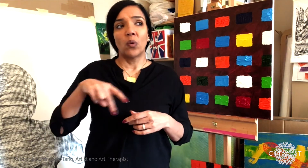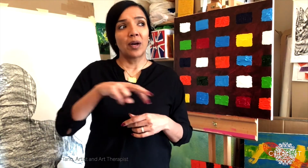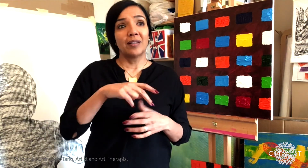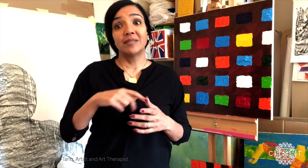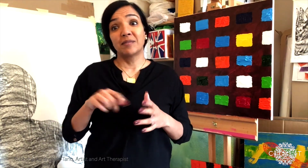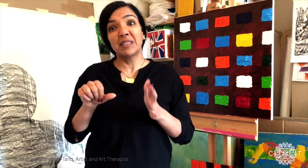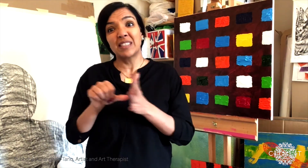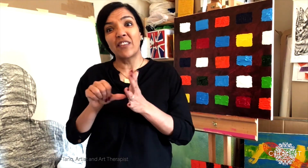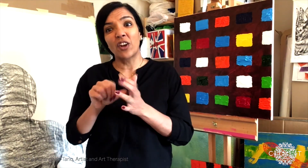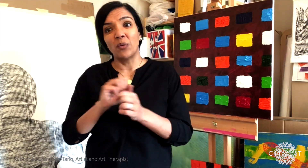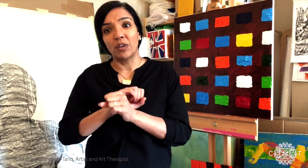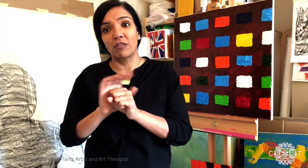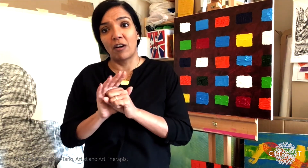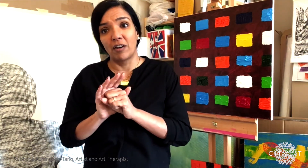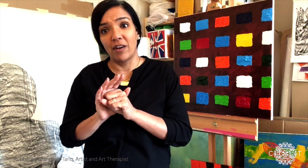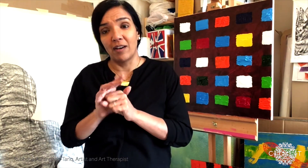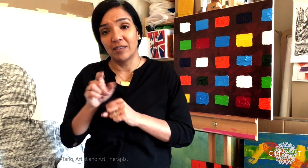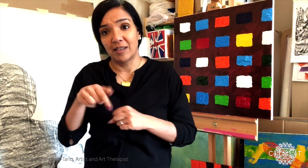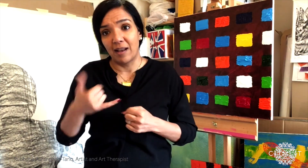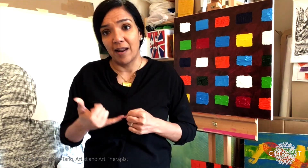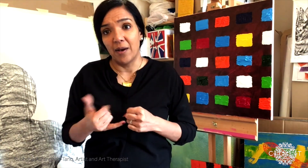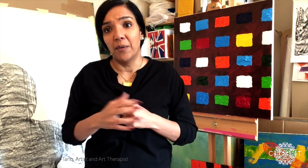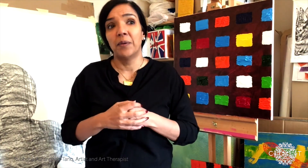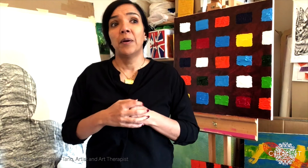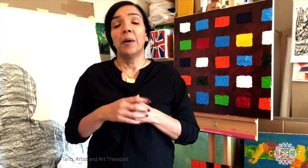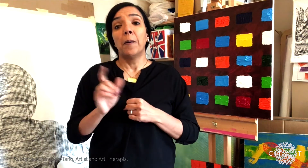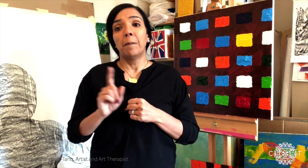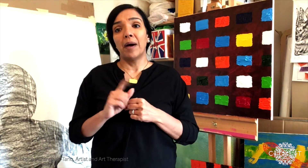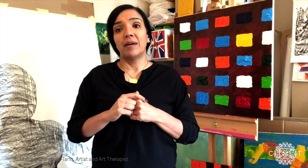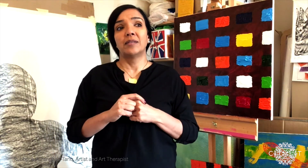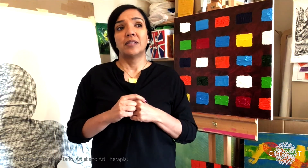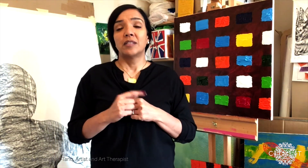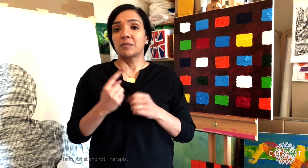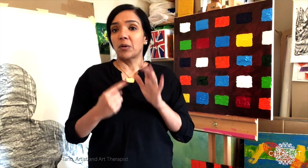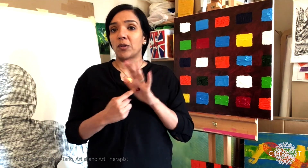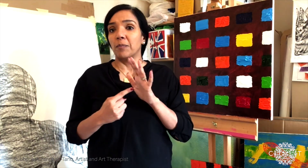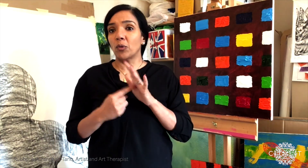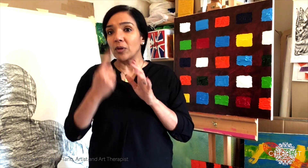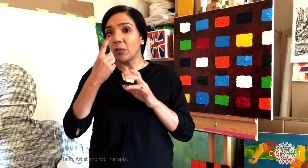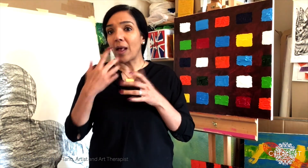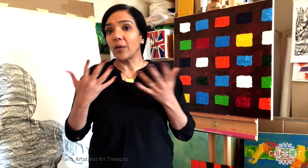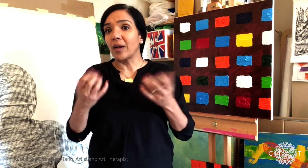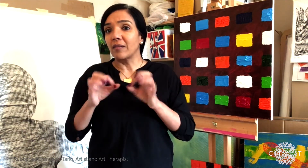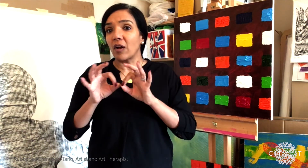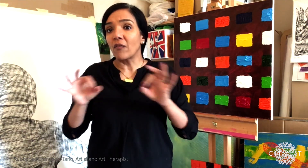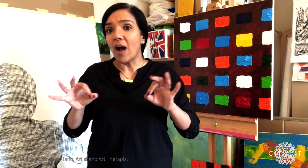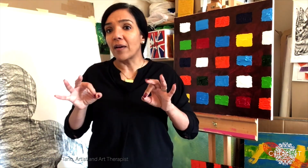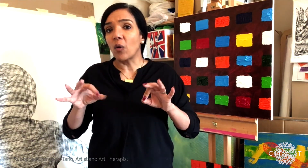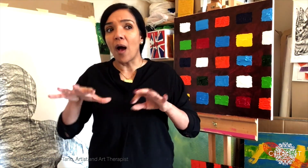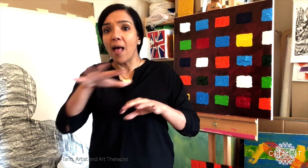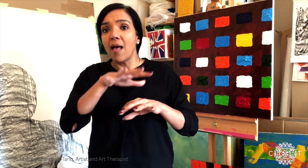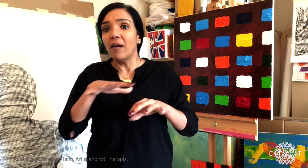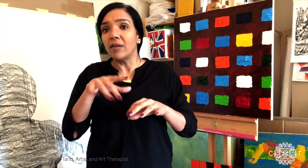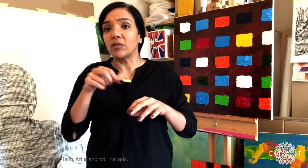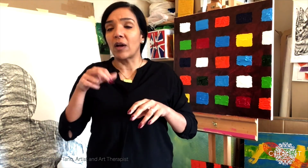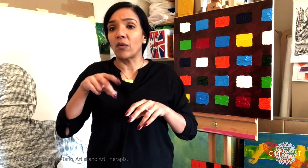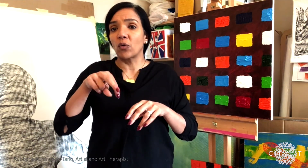walking. But difficult with coronavirus right now. But most important where you can find a quiet area to have a